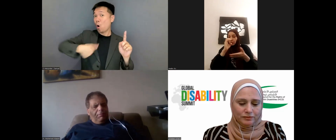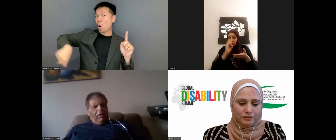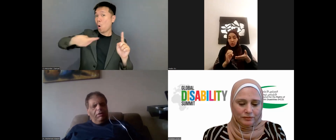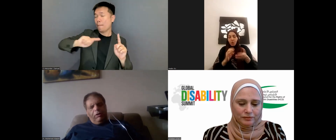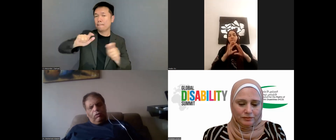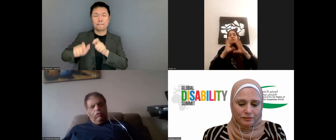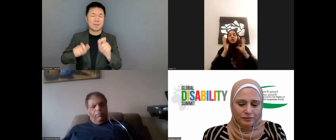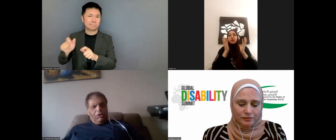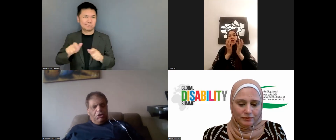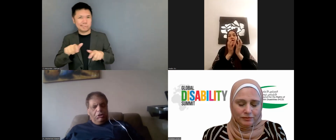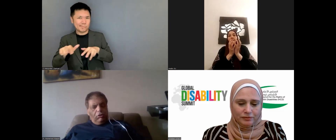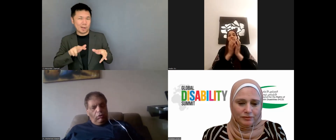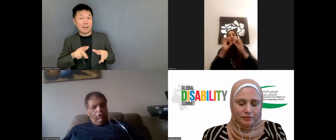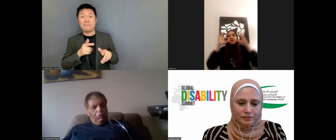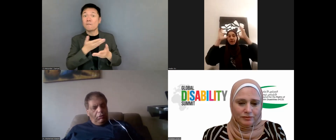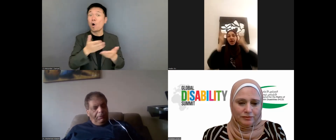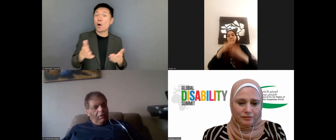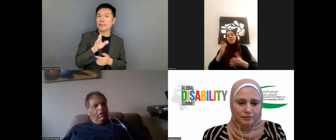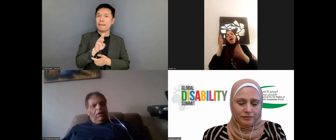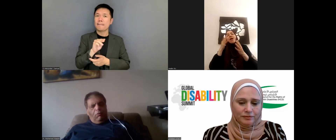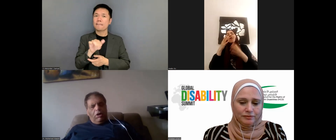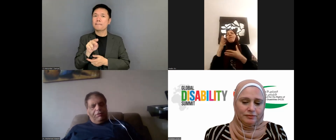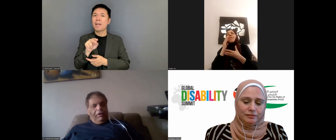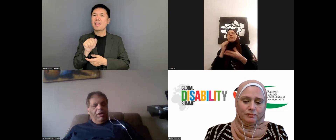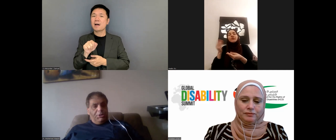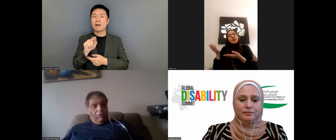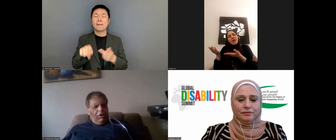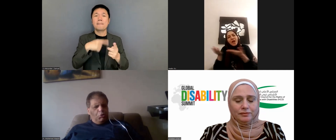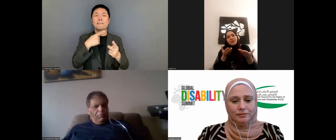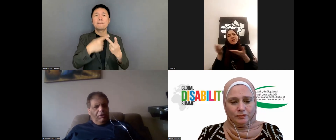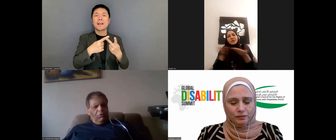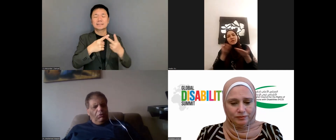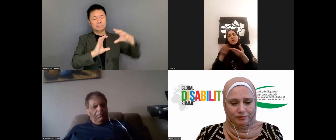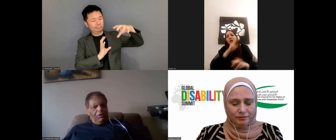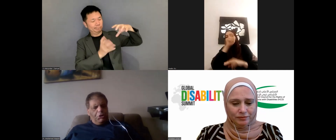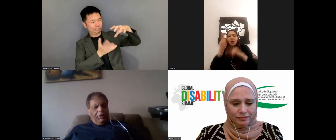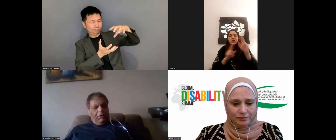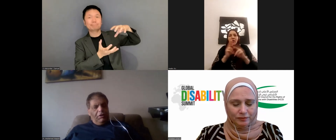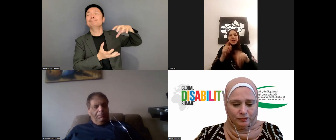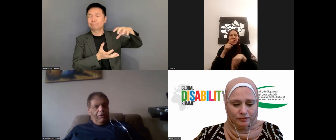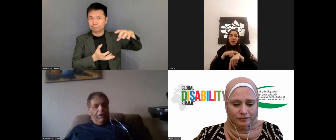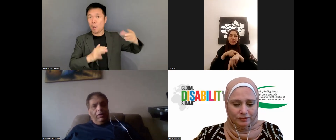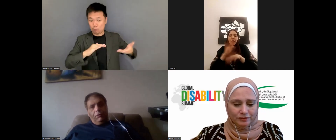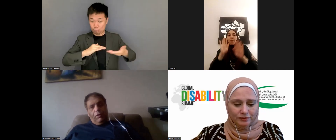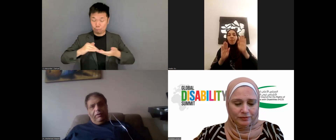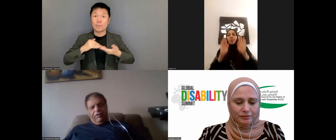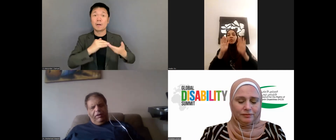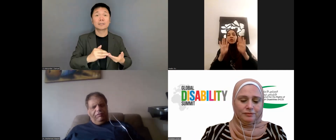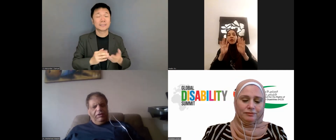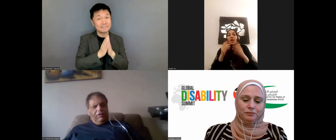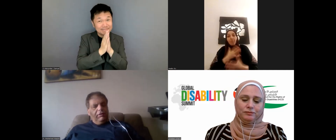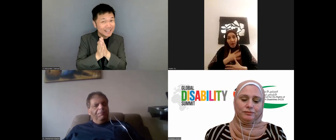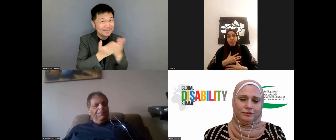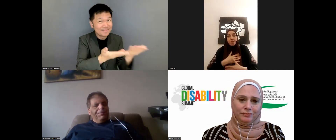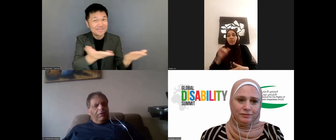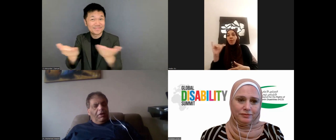the MENA, but also for the South countries. I would like to encourage all to participate